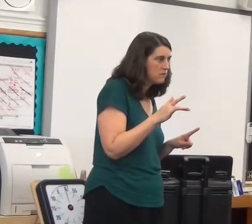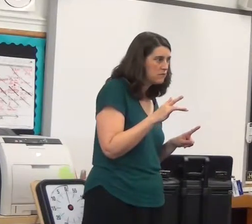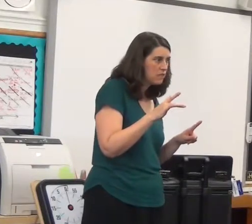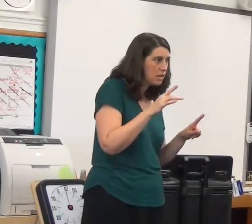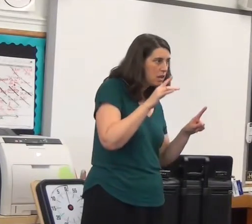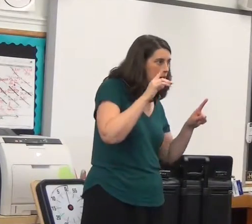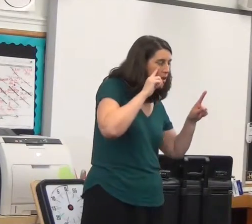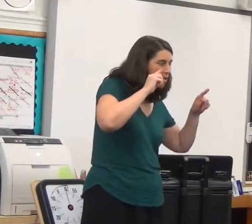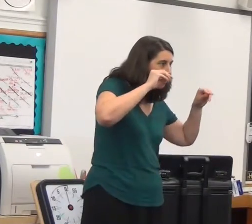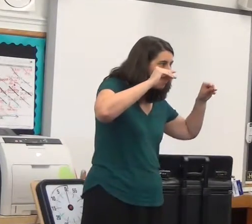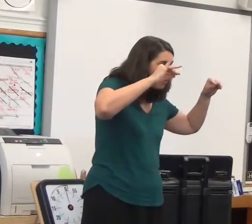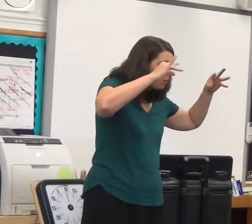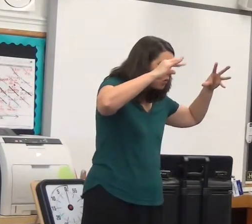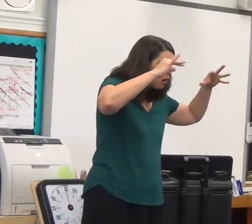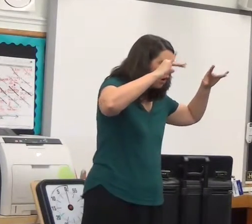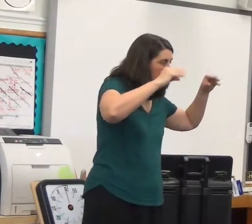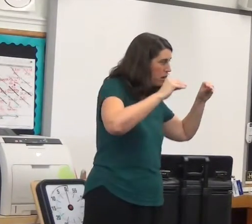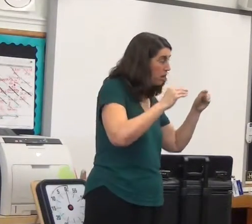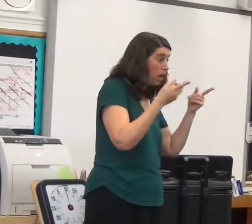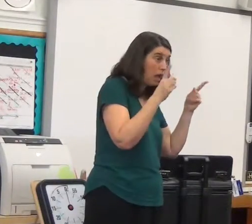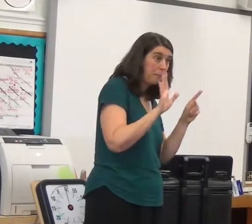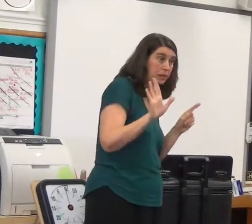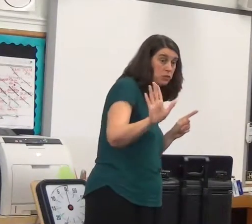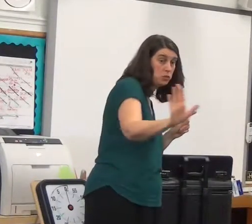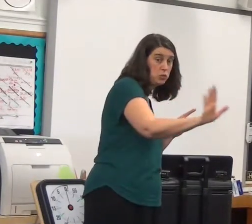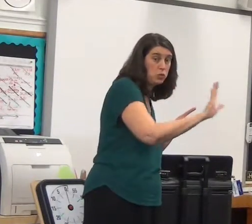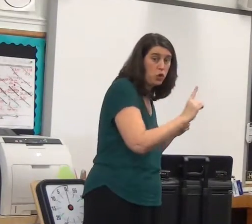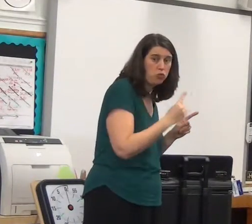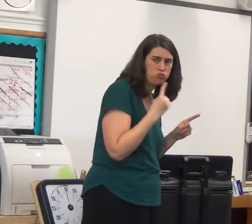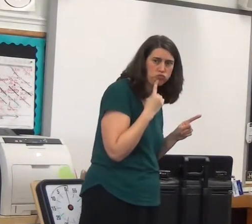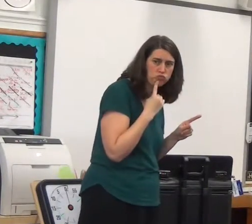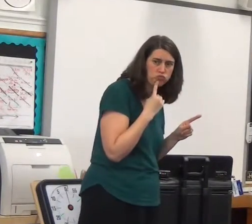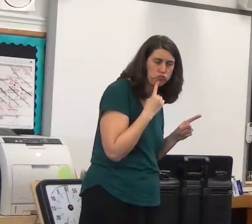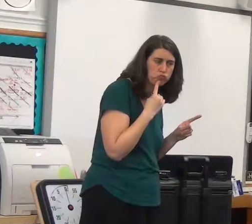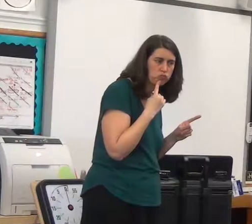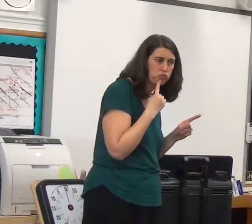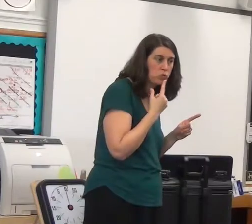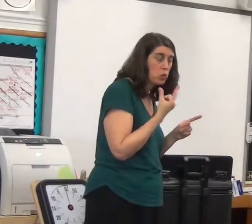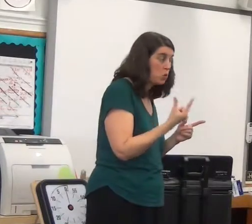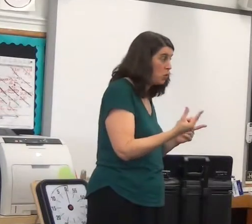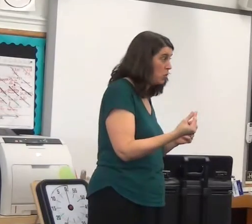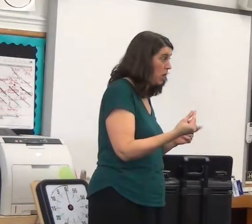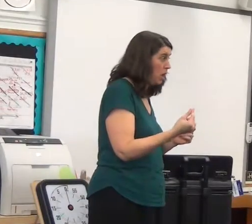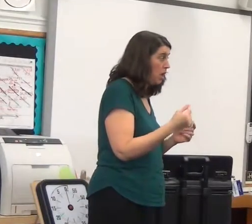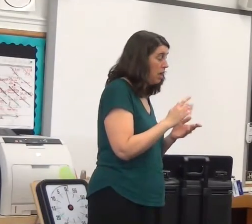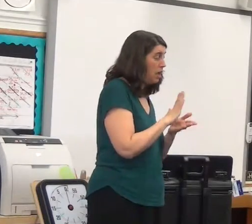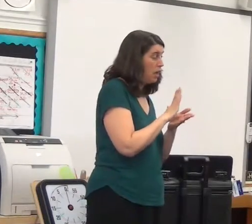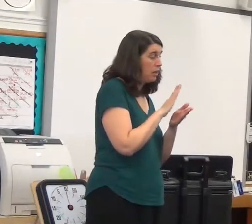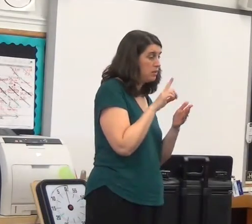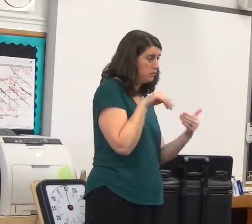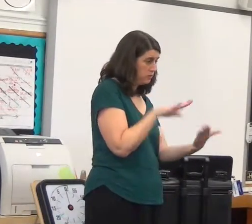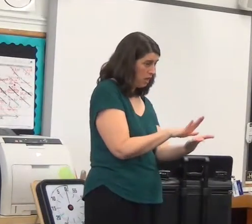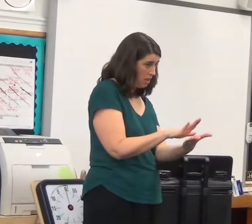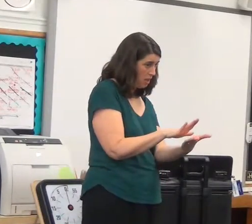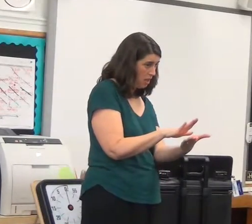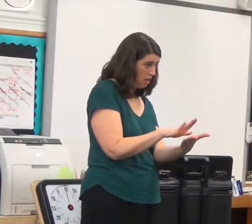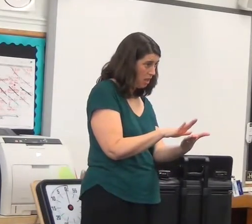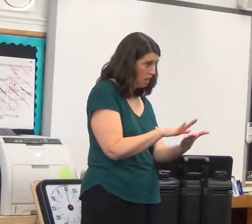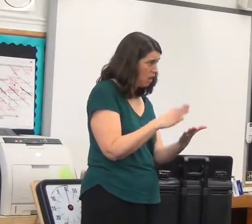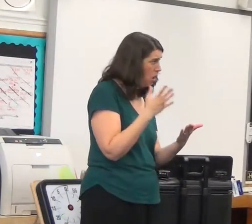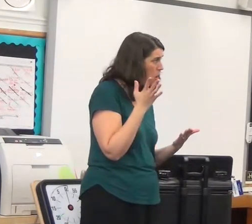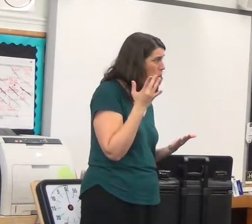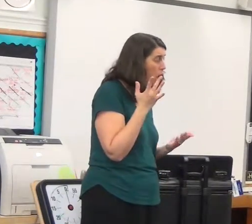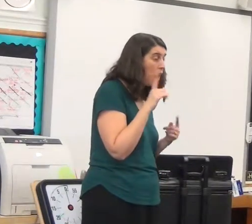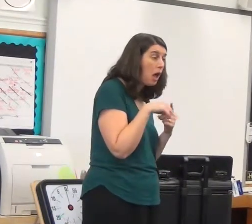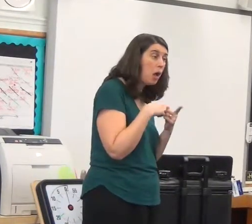apart. Whatever your lemon is precisely what you must face. Because